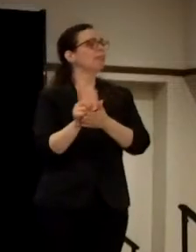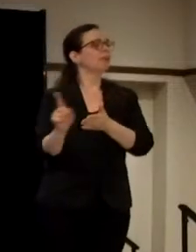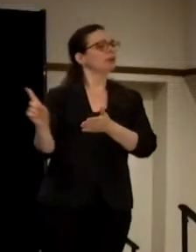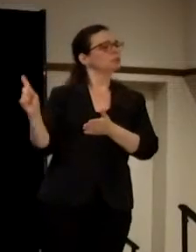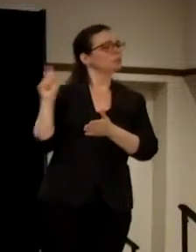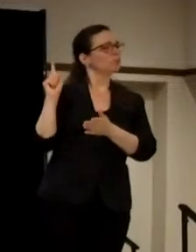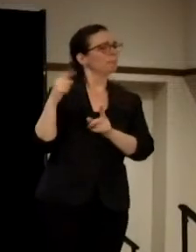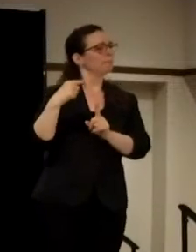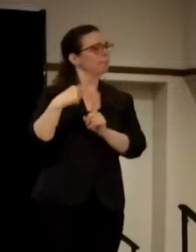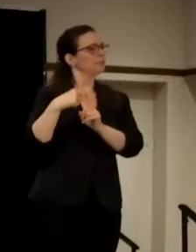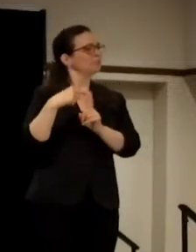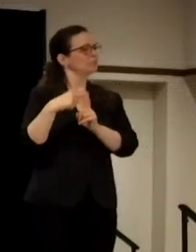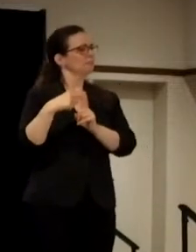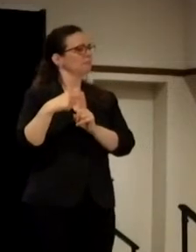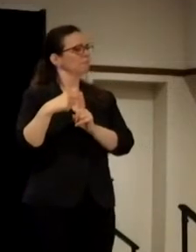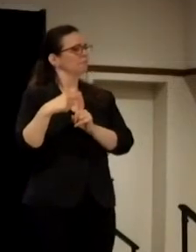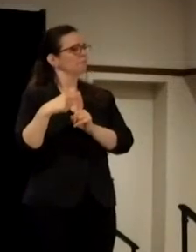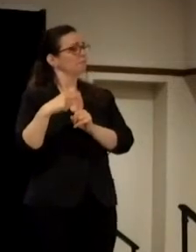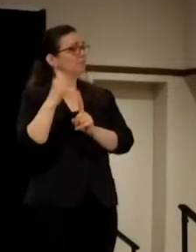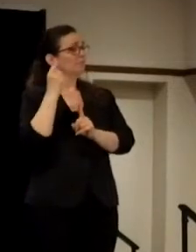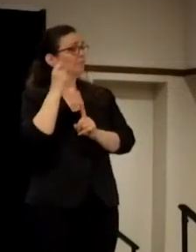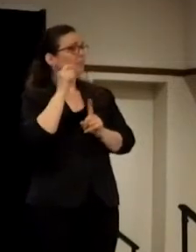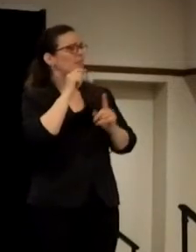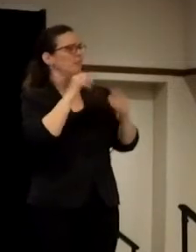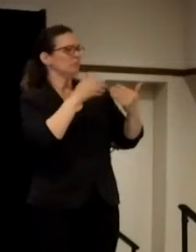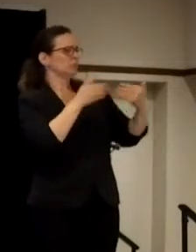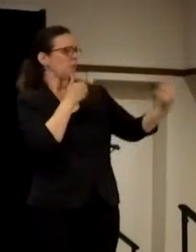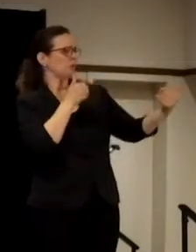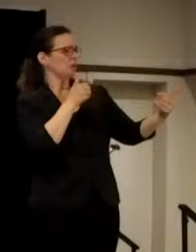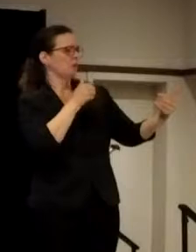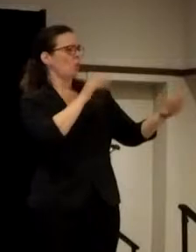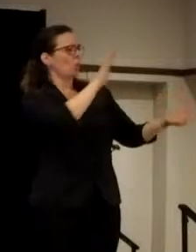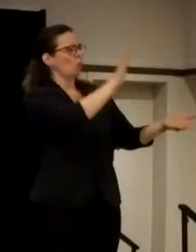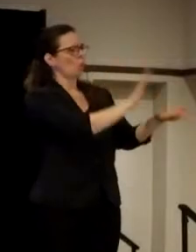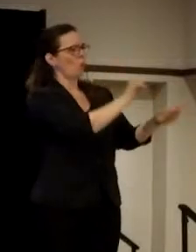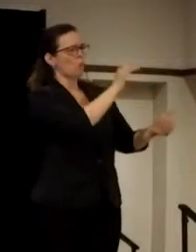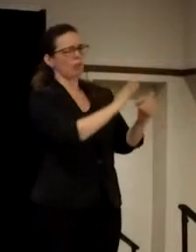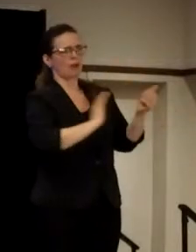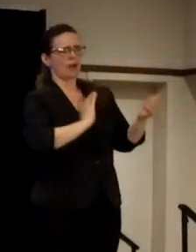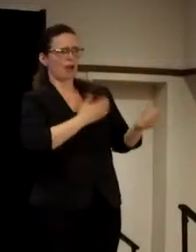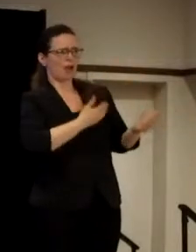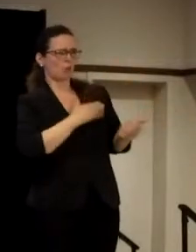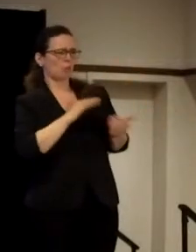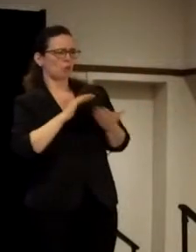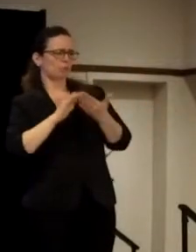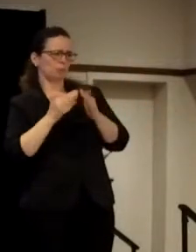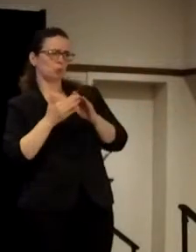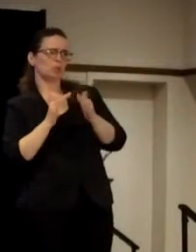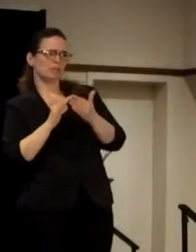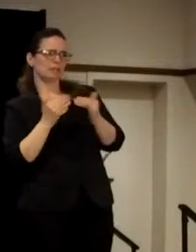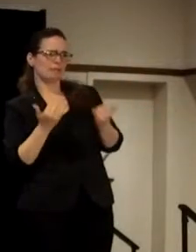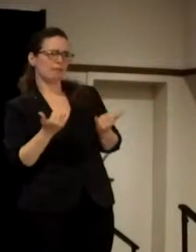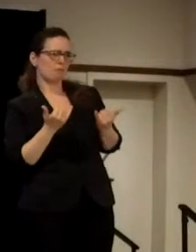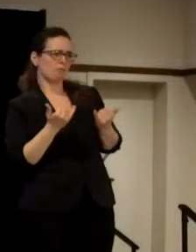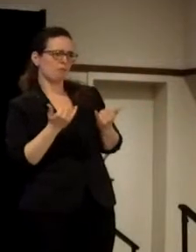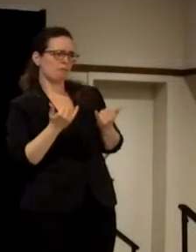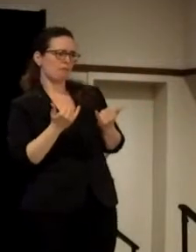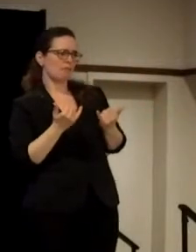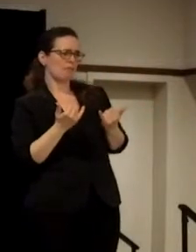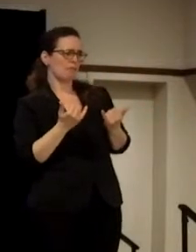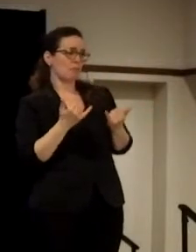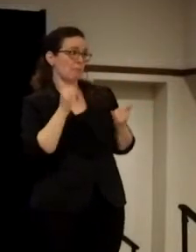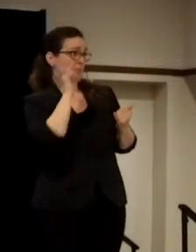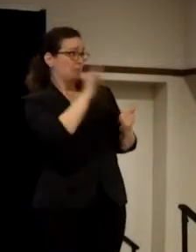trended lower than the communities, and then all of a sudden there was a couple days that it went higher for the first time. Even when they were having 20 or